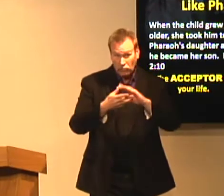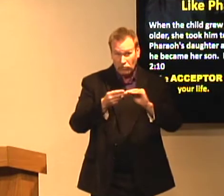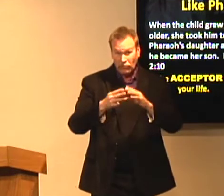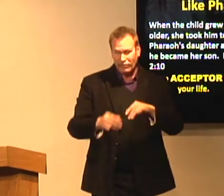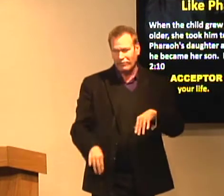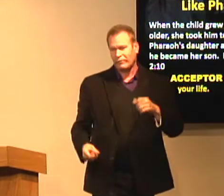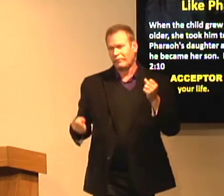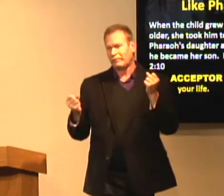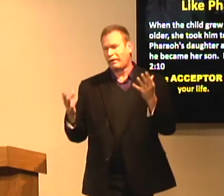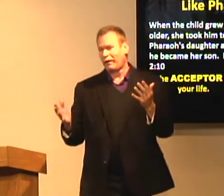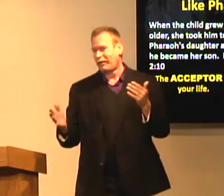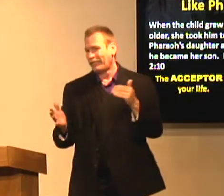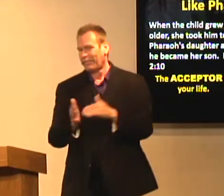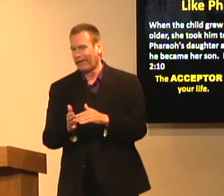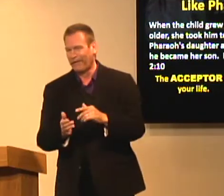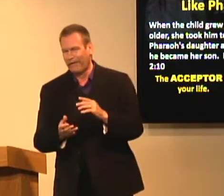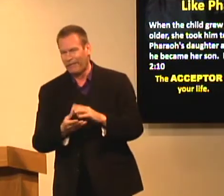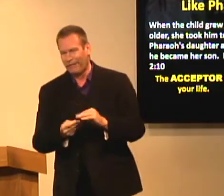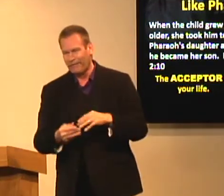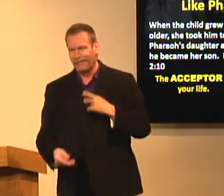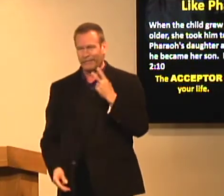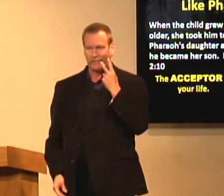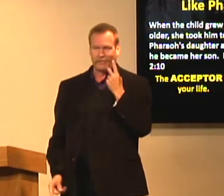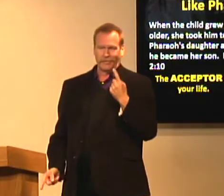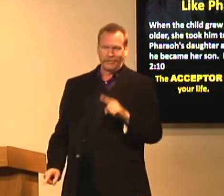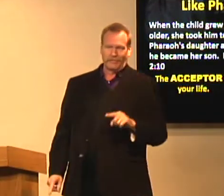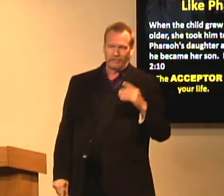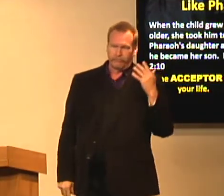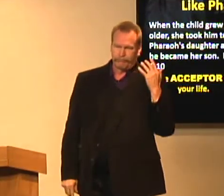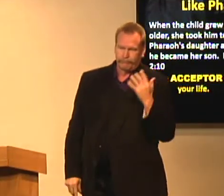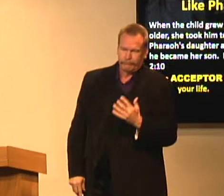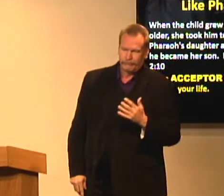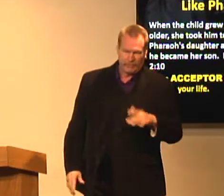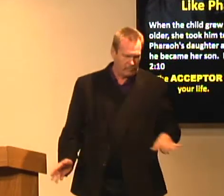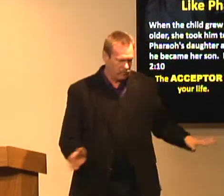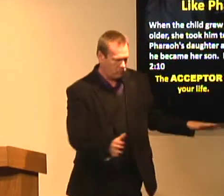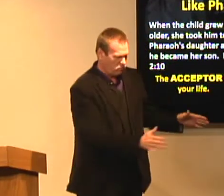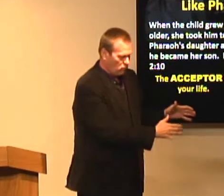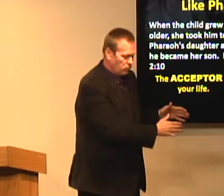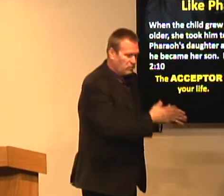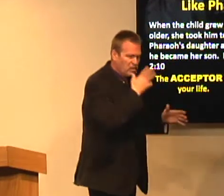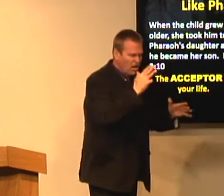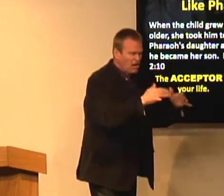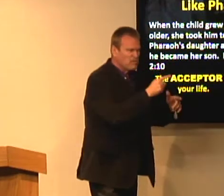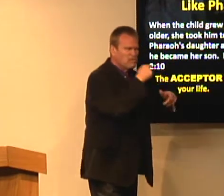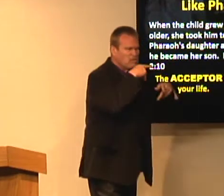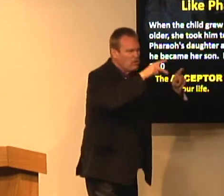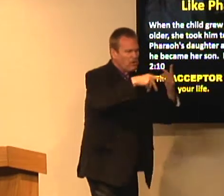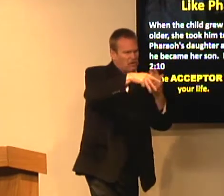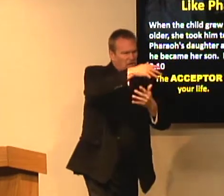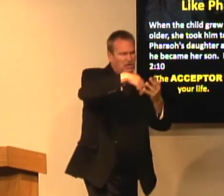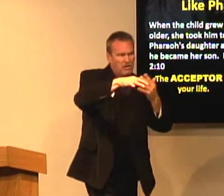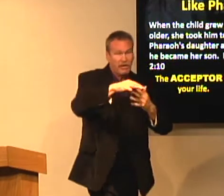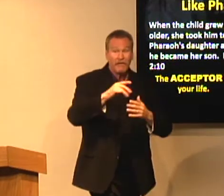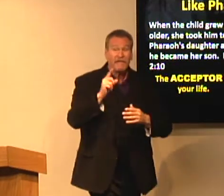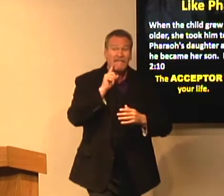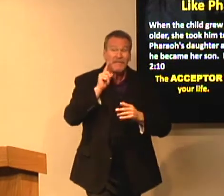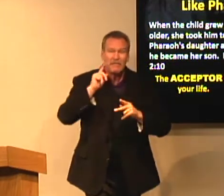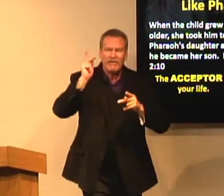you hanging around with my child. And I saw that so many times where they would keep their child away. They didn't want them